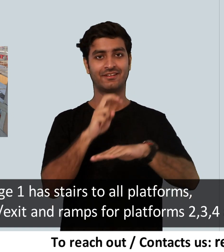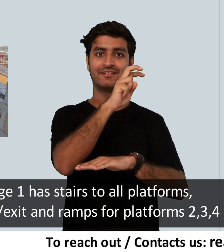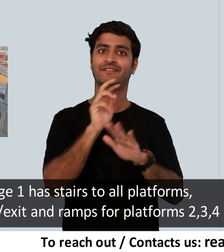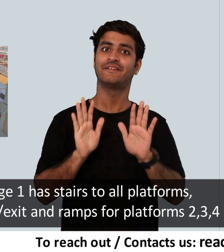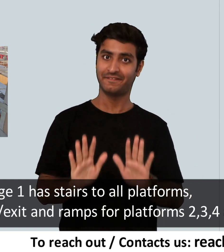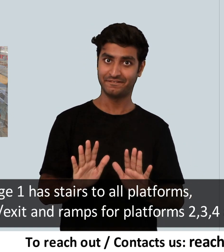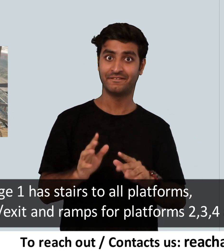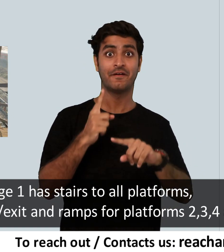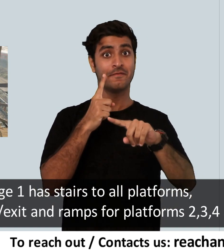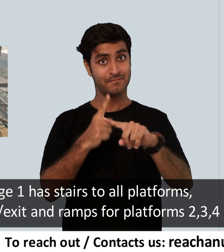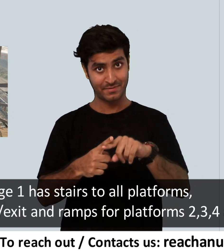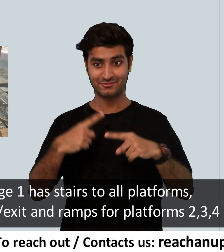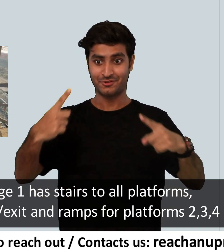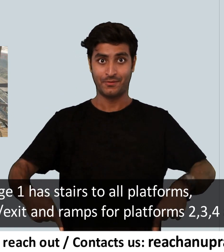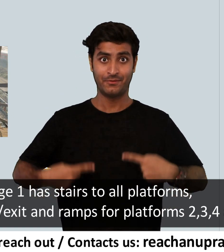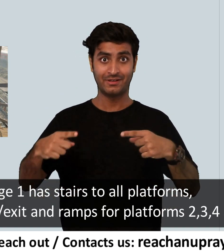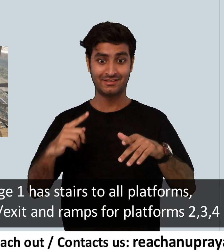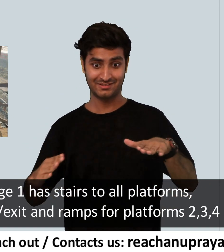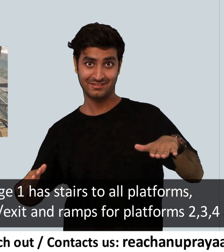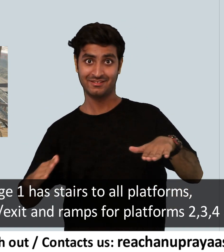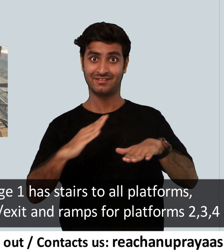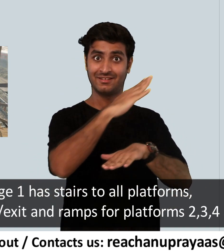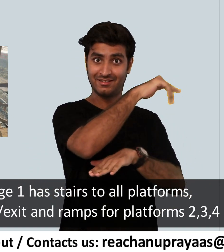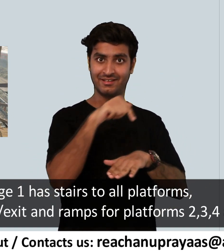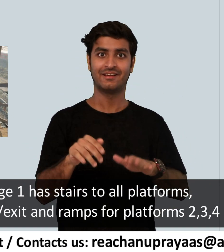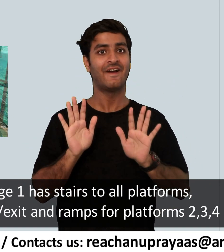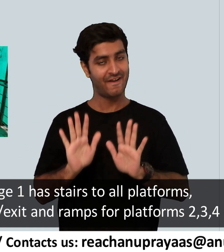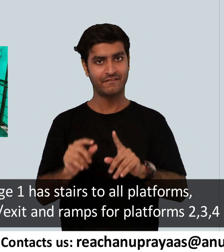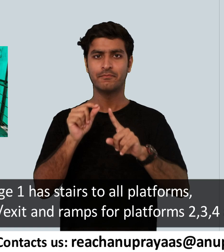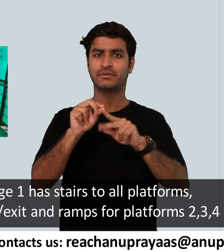2, 3, 4 and 5.